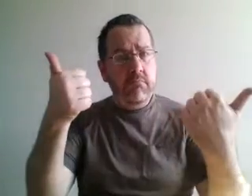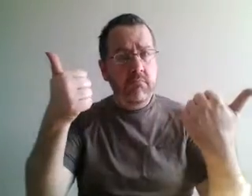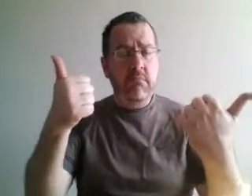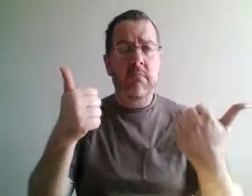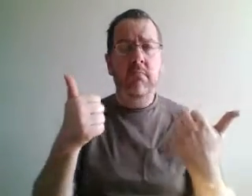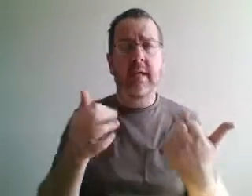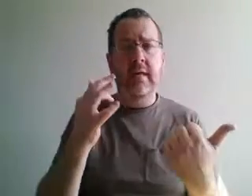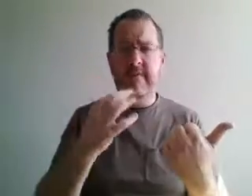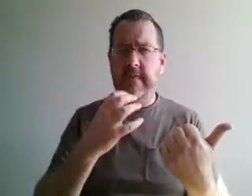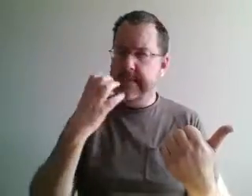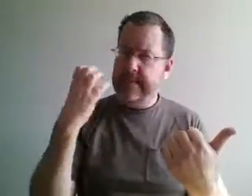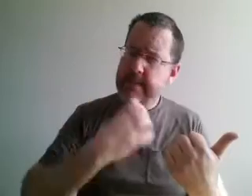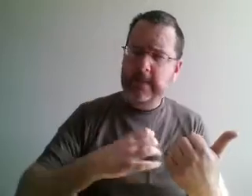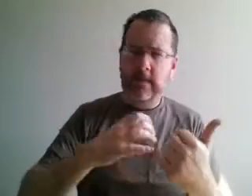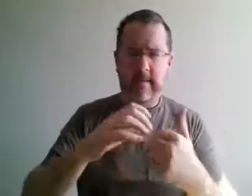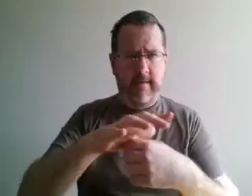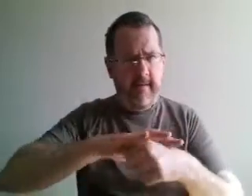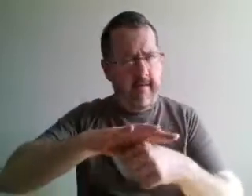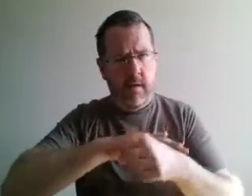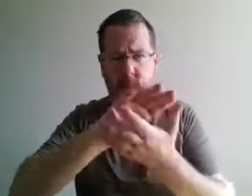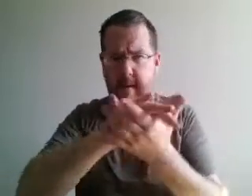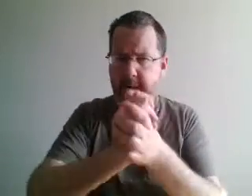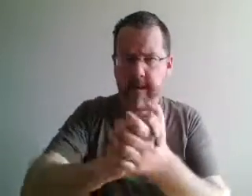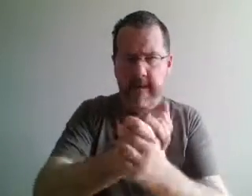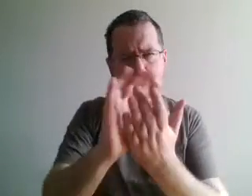your hand hygiene, then there is no problem in assisting